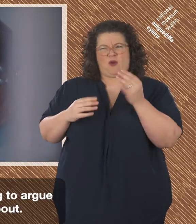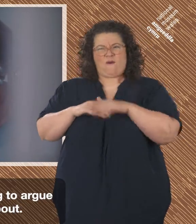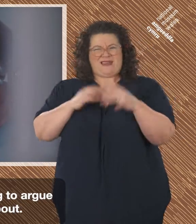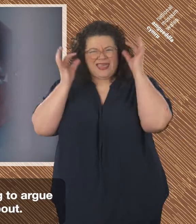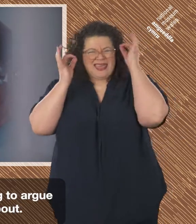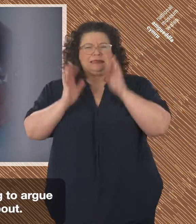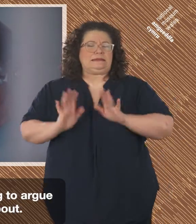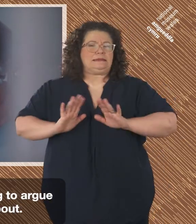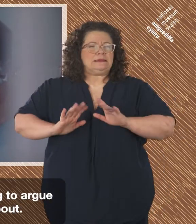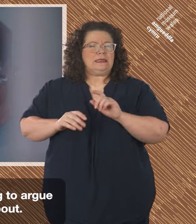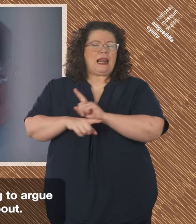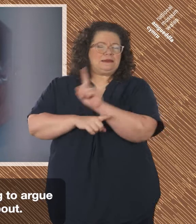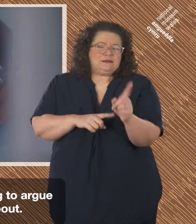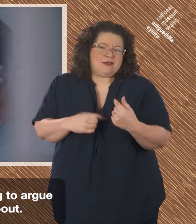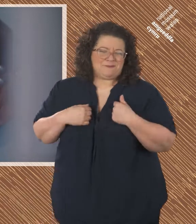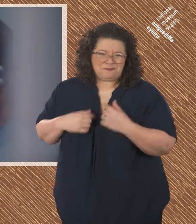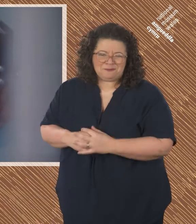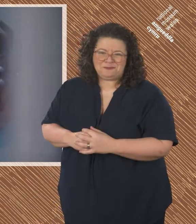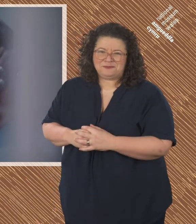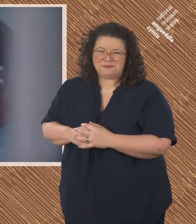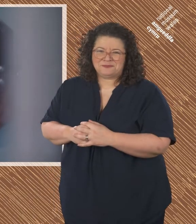It's one less thing to argue with Dad about.